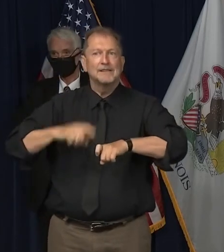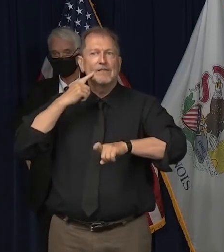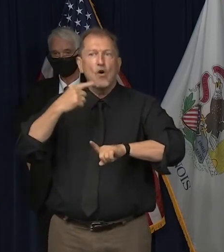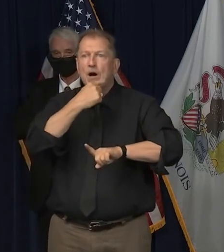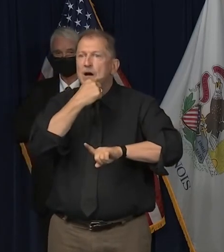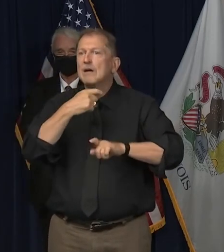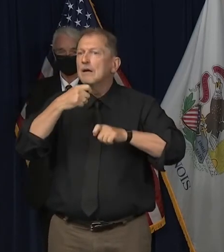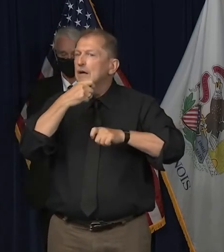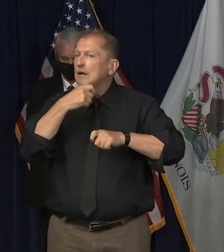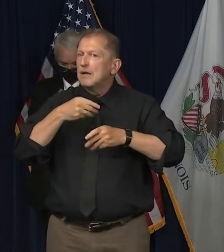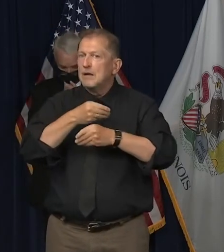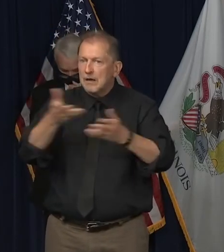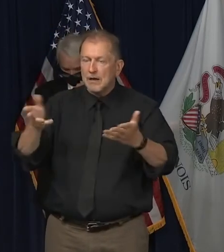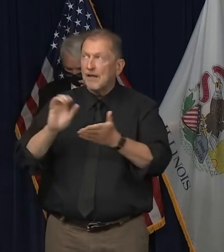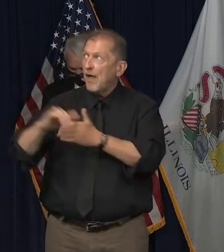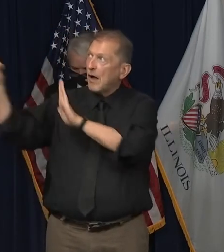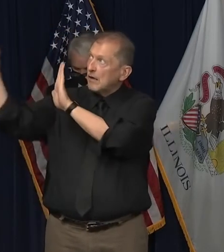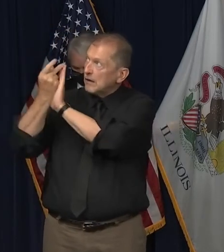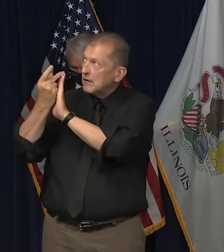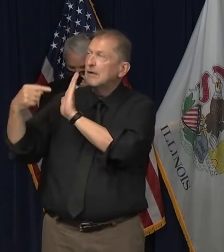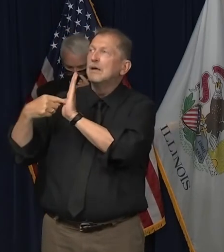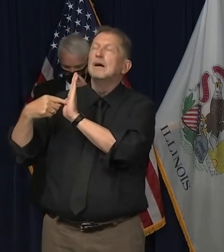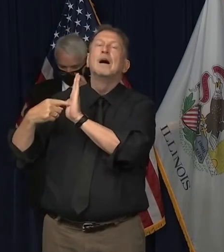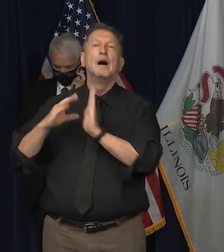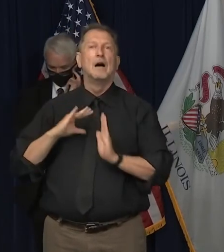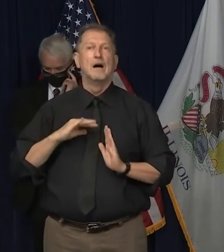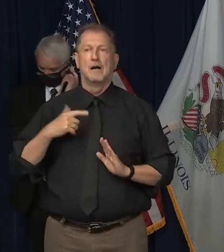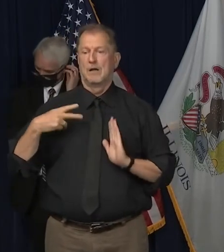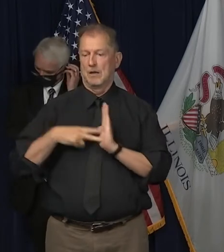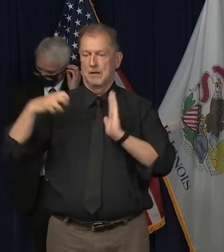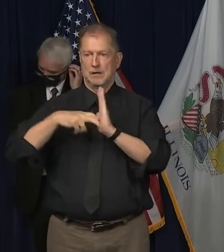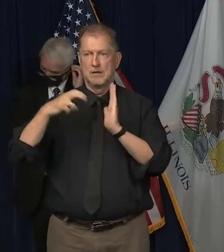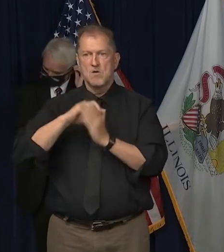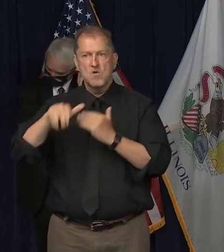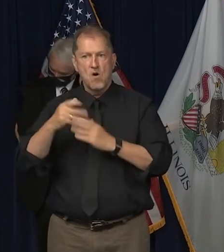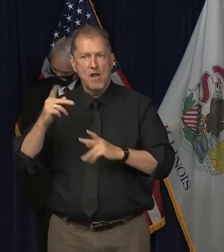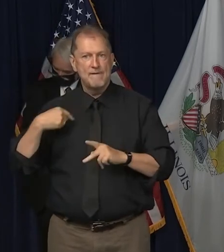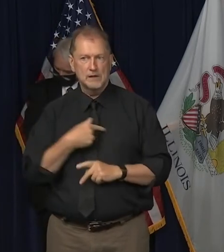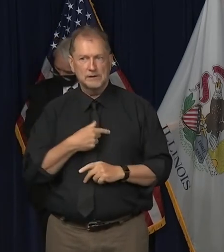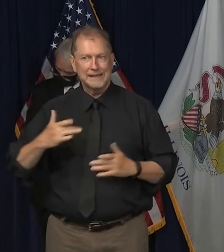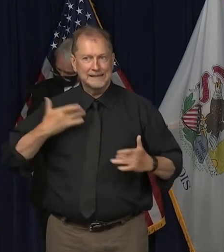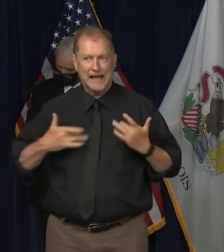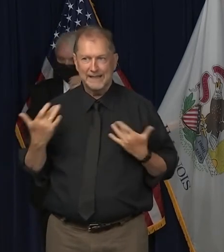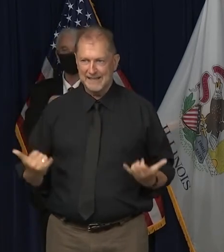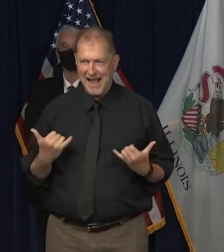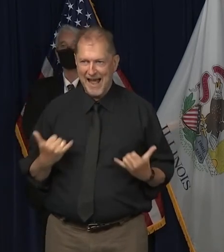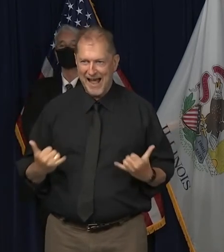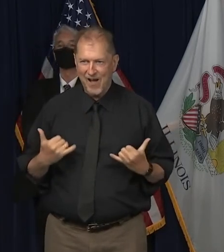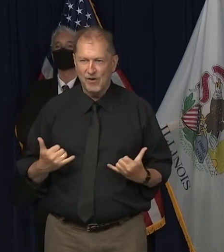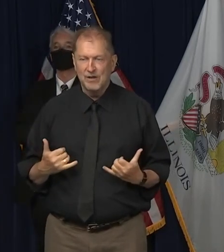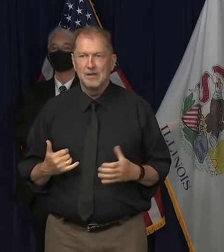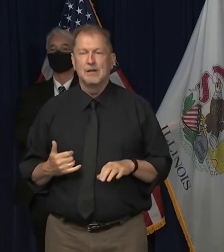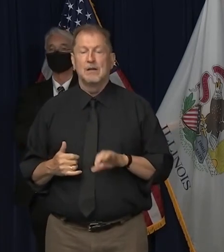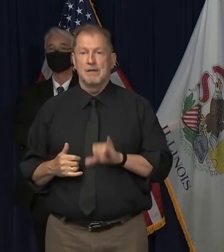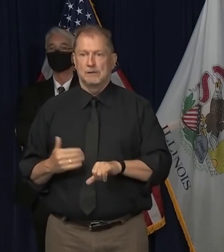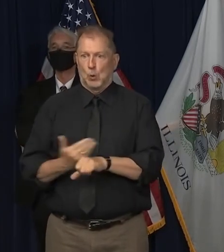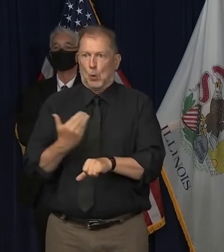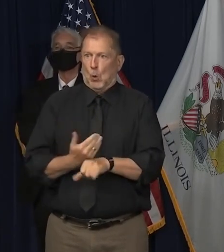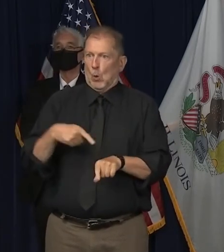exciting and important news for all of us in the midst of this pandemic. This is a critical new